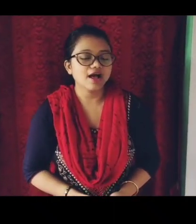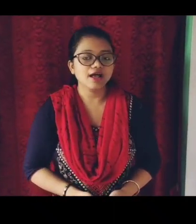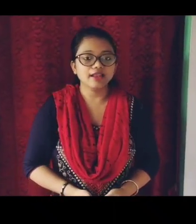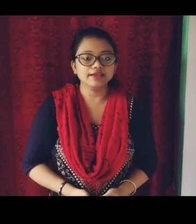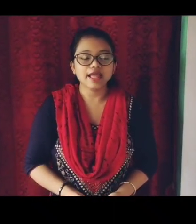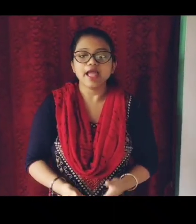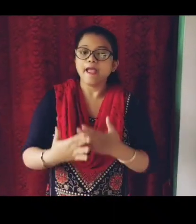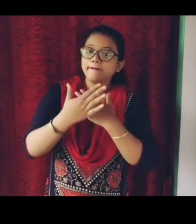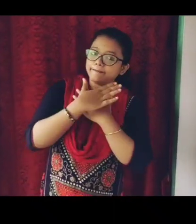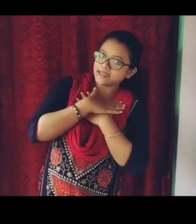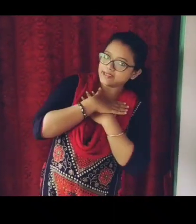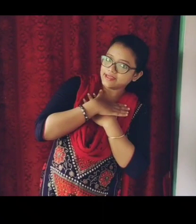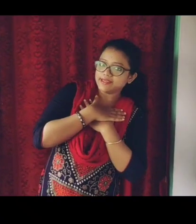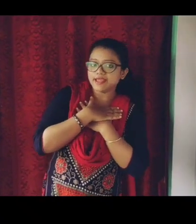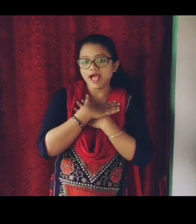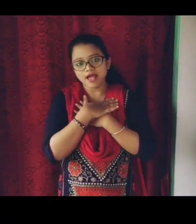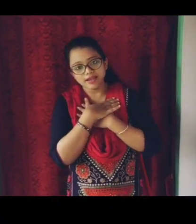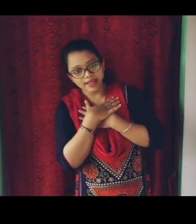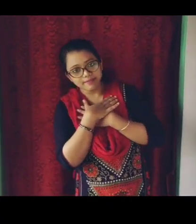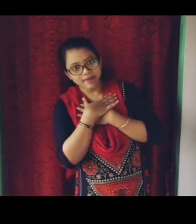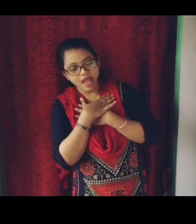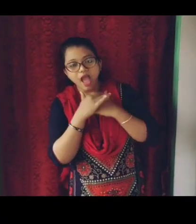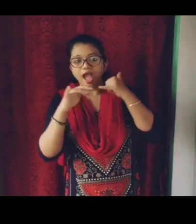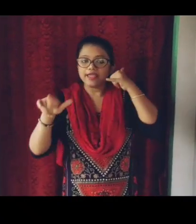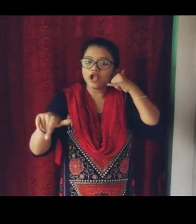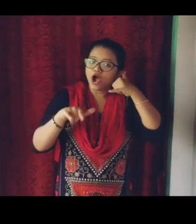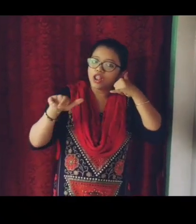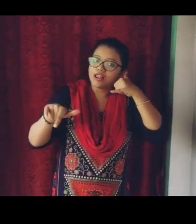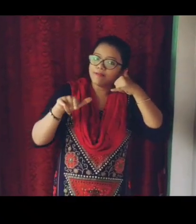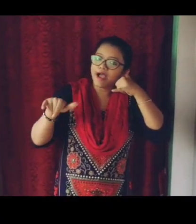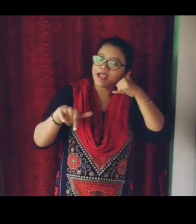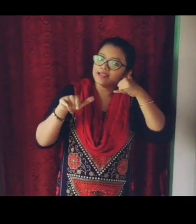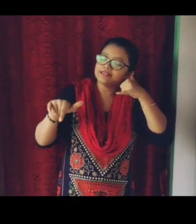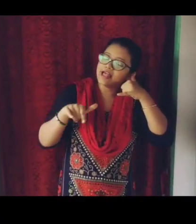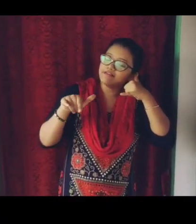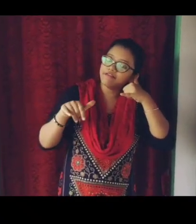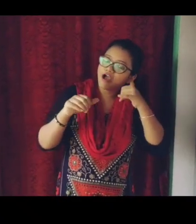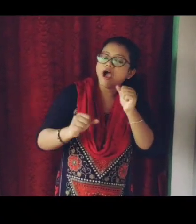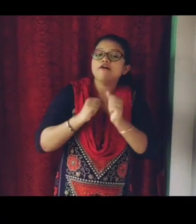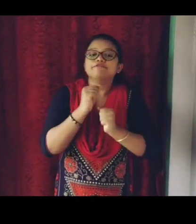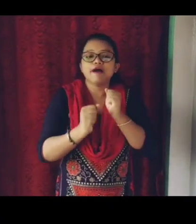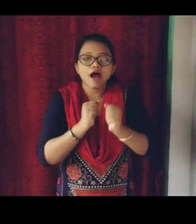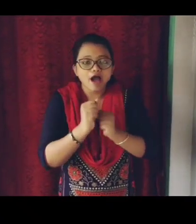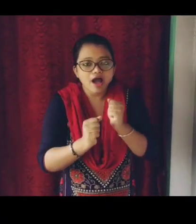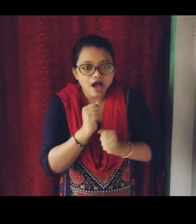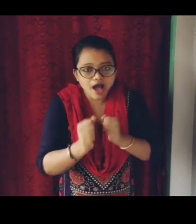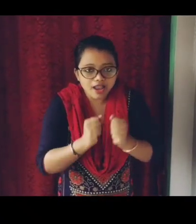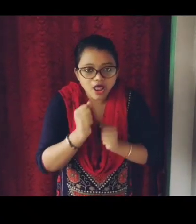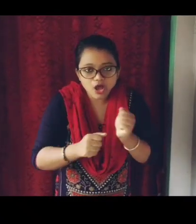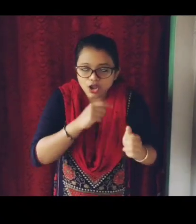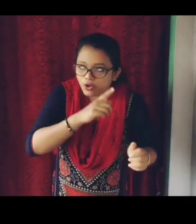sun. Me, a name I call myself. Fa, a long, long way